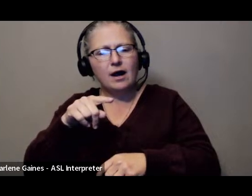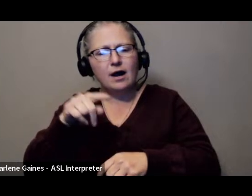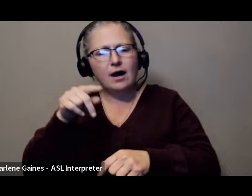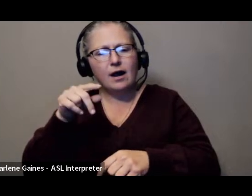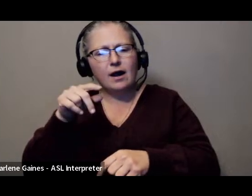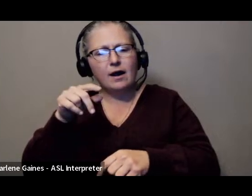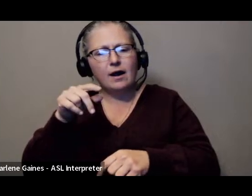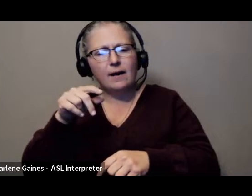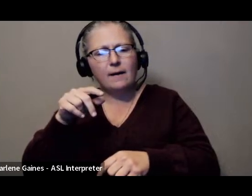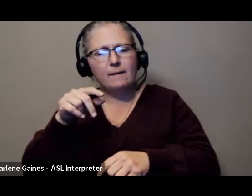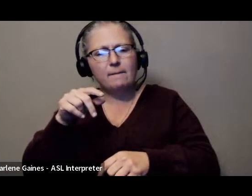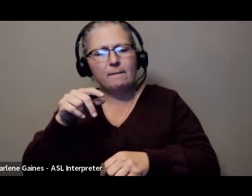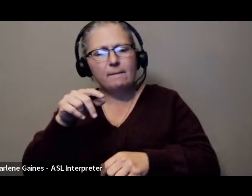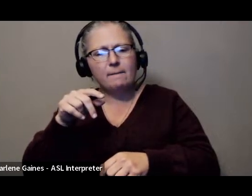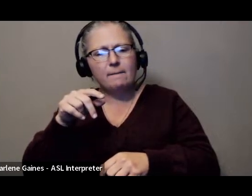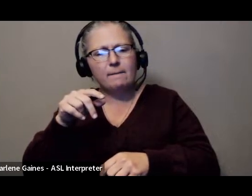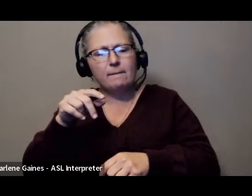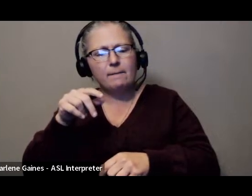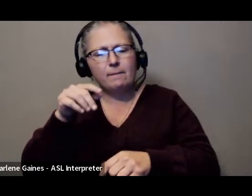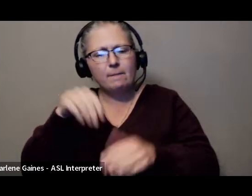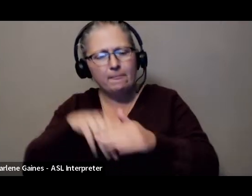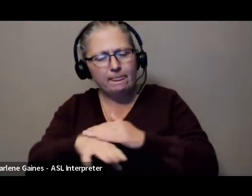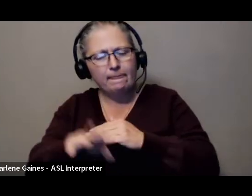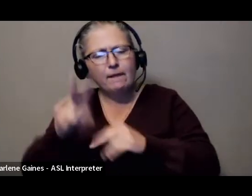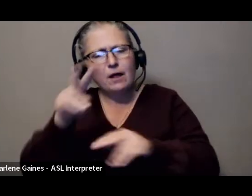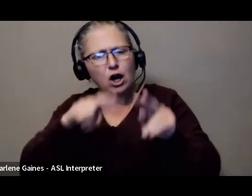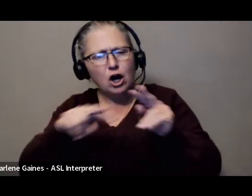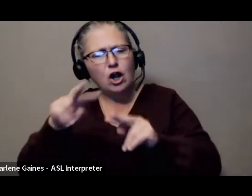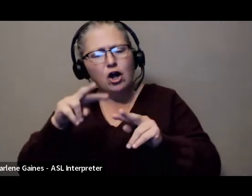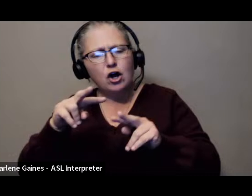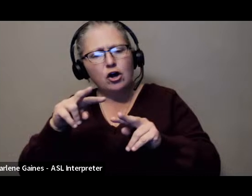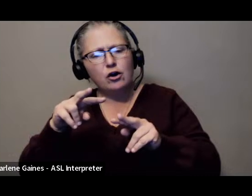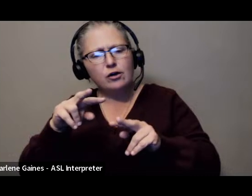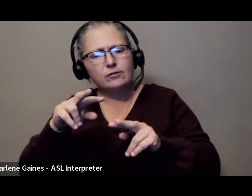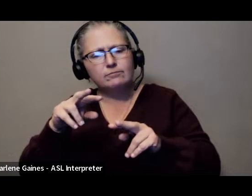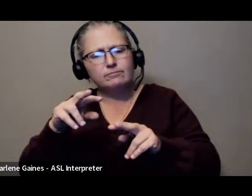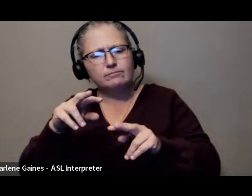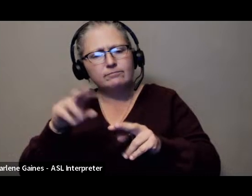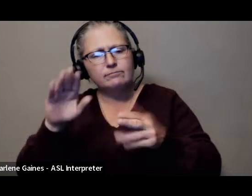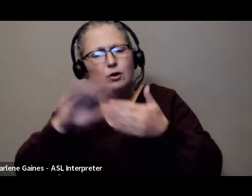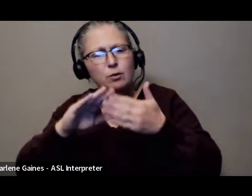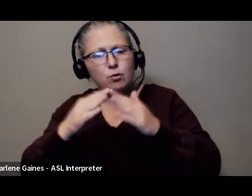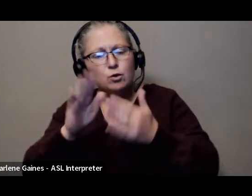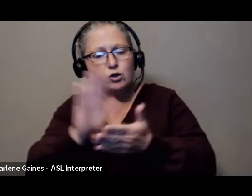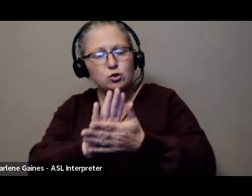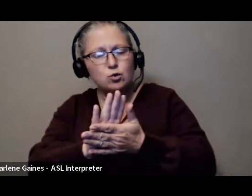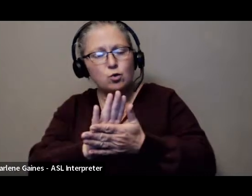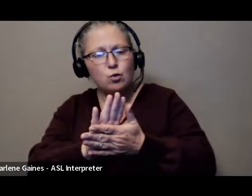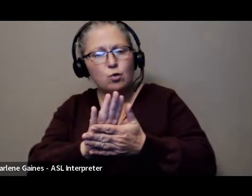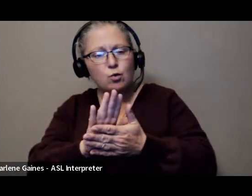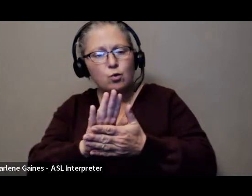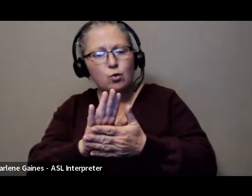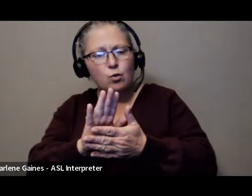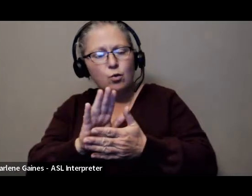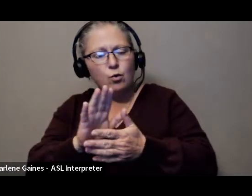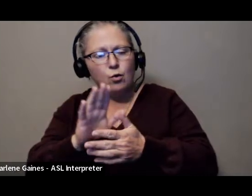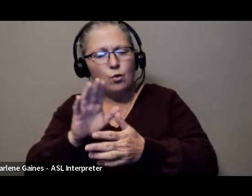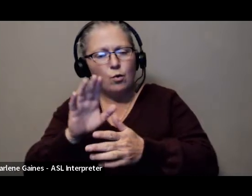and look at the community school that they have, Redwood High